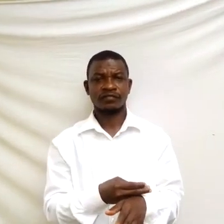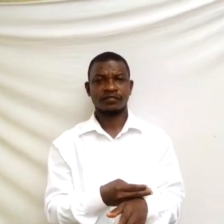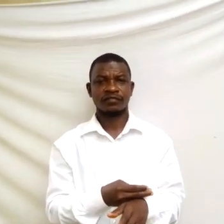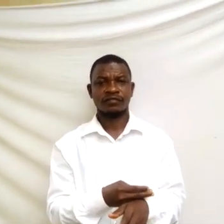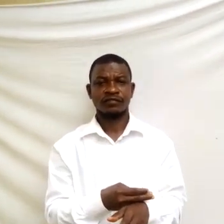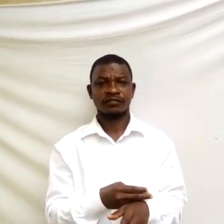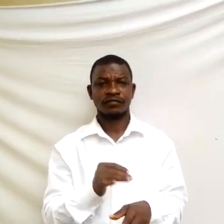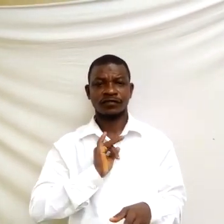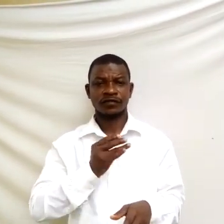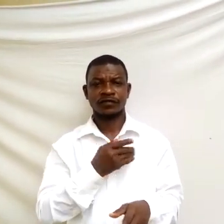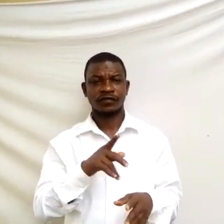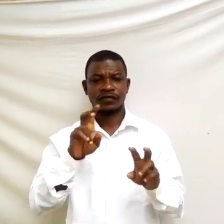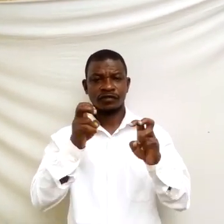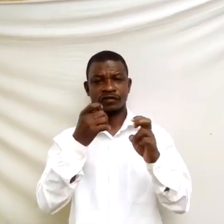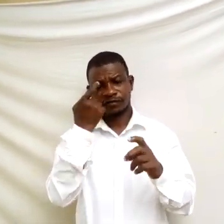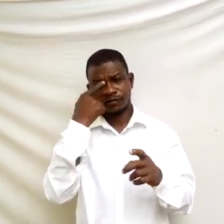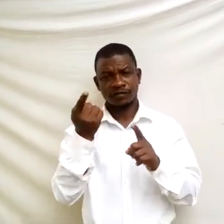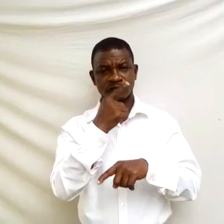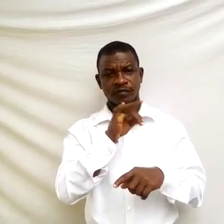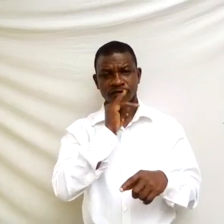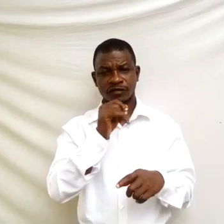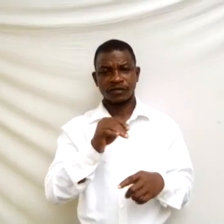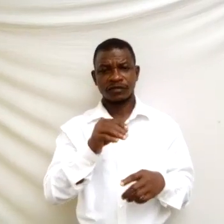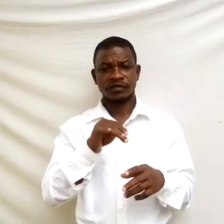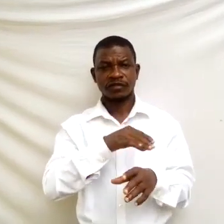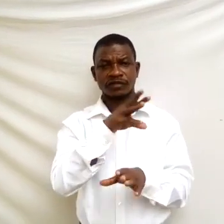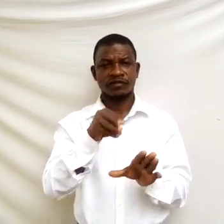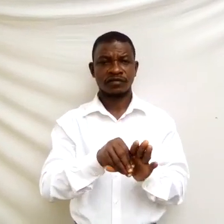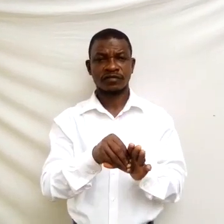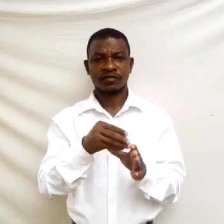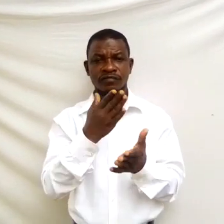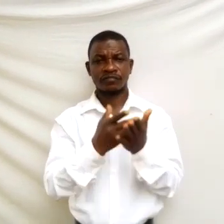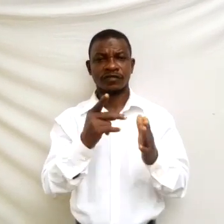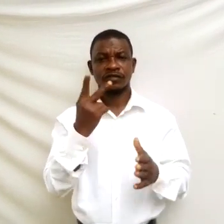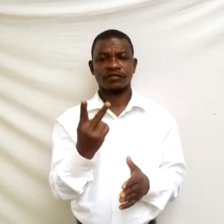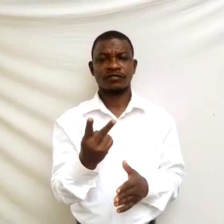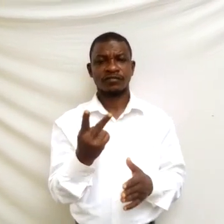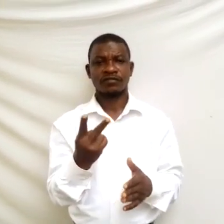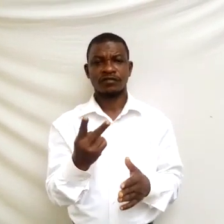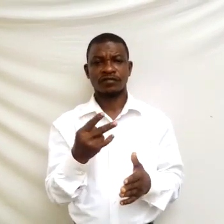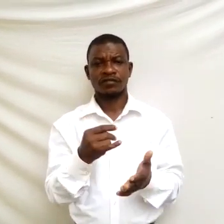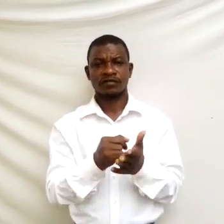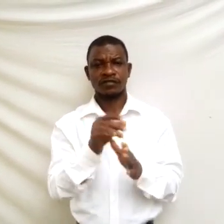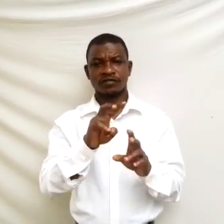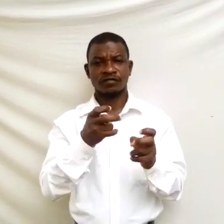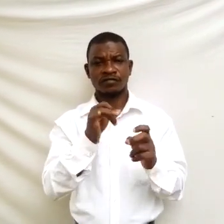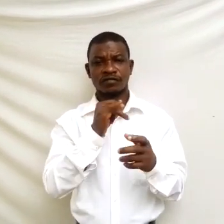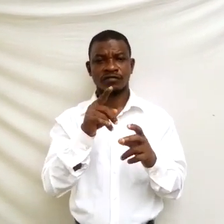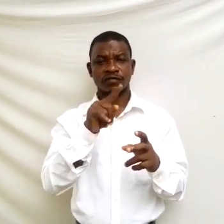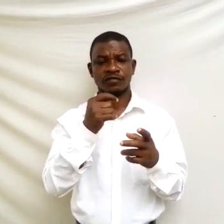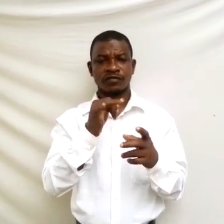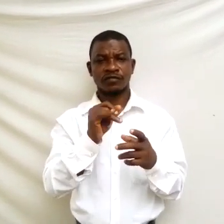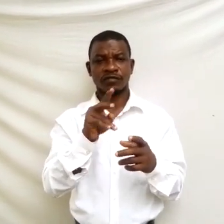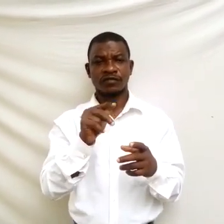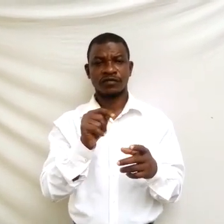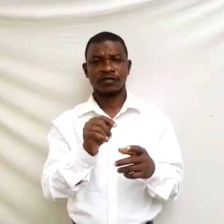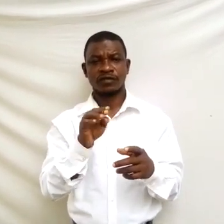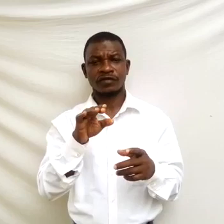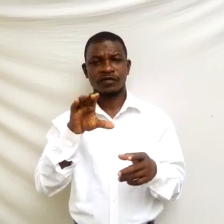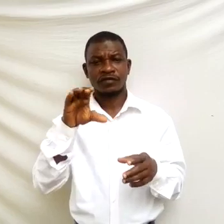Our topic for today is integration, part 2, a subtopic of calculus. Learning